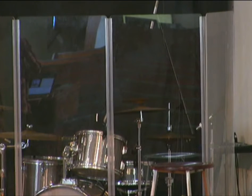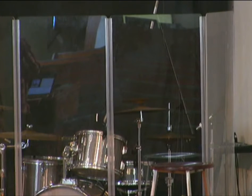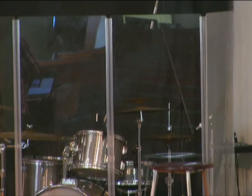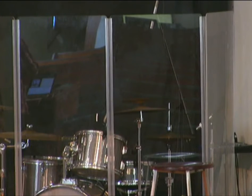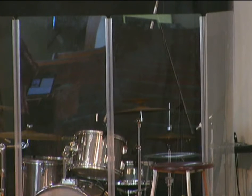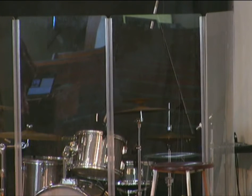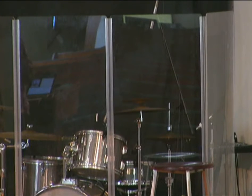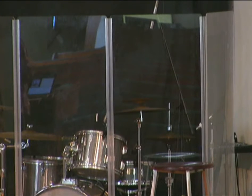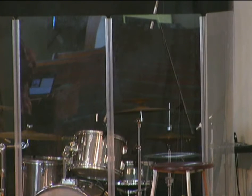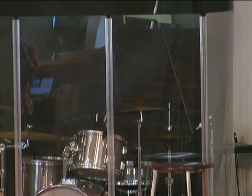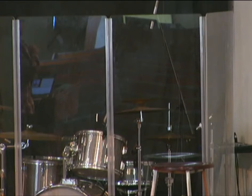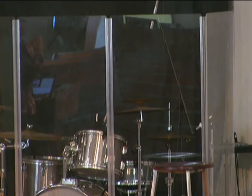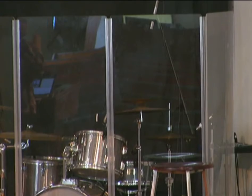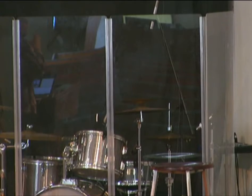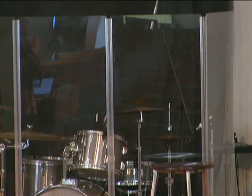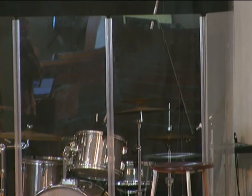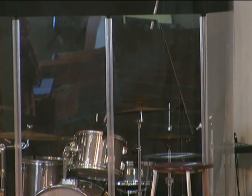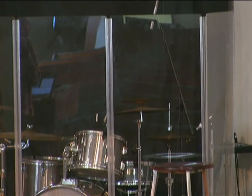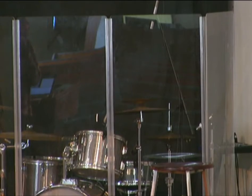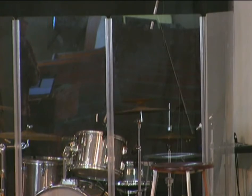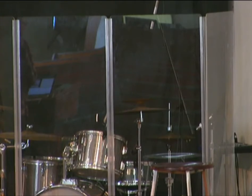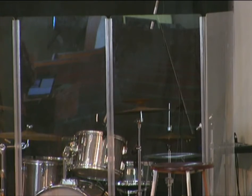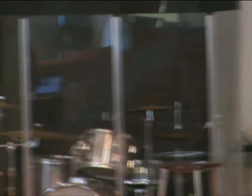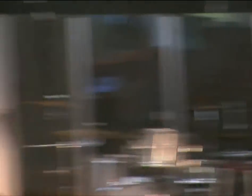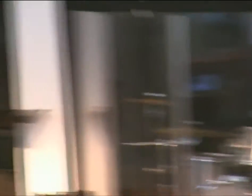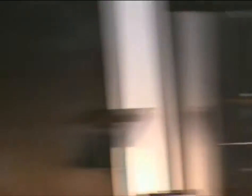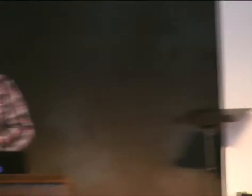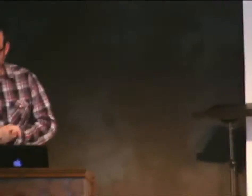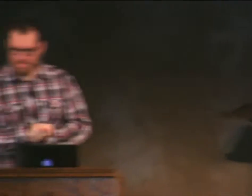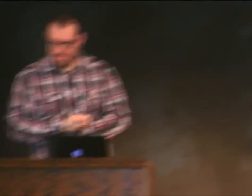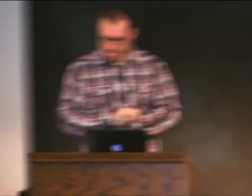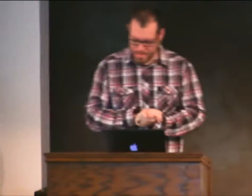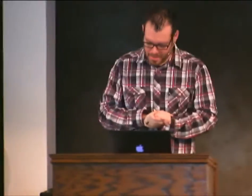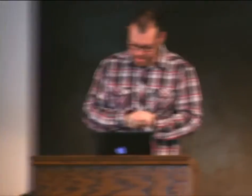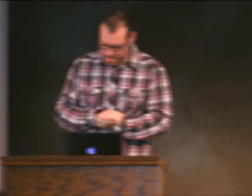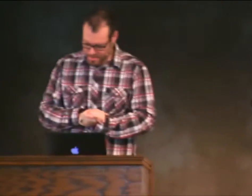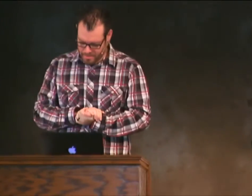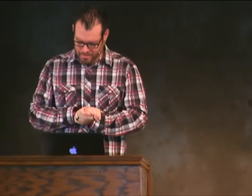As usual, I start with prayer. It's important.